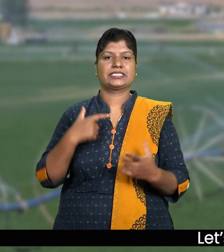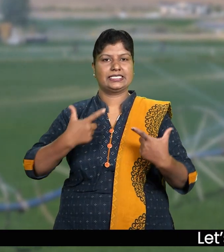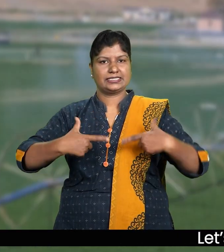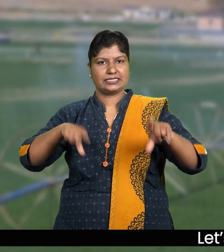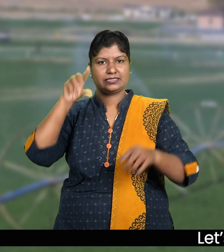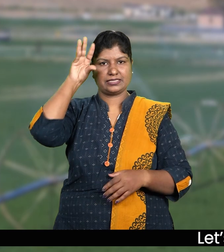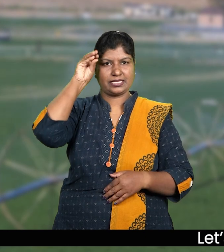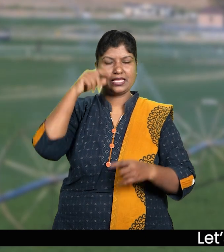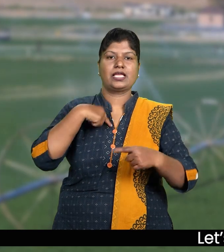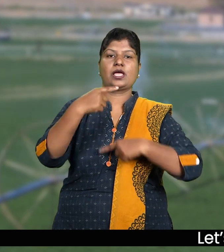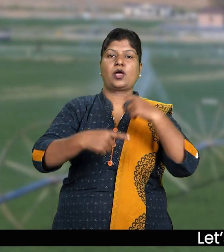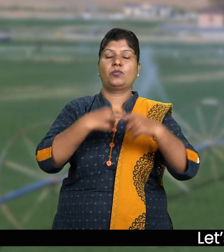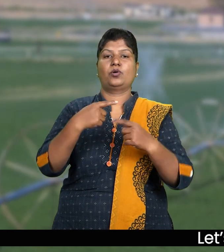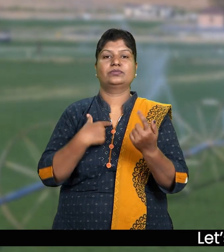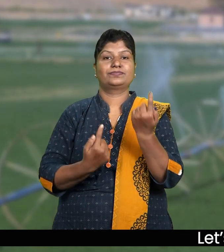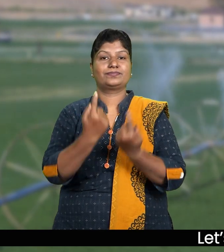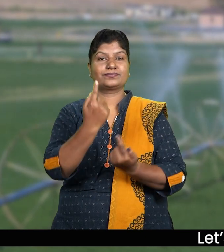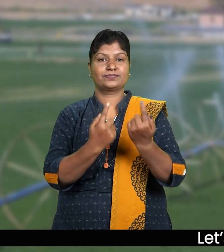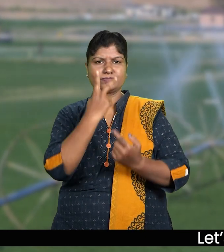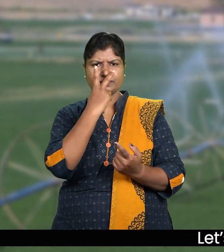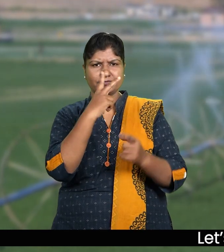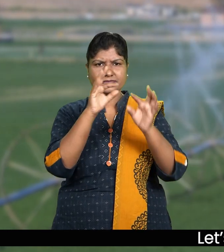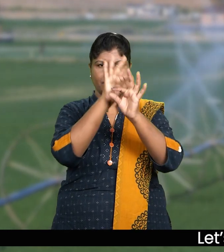Let's learn about harvesting.